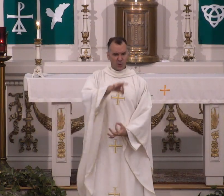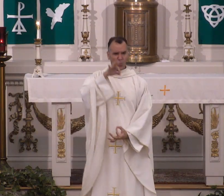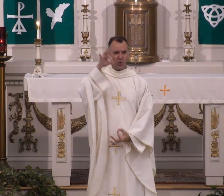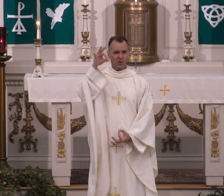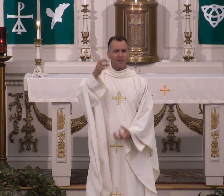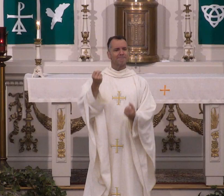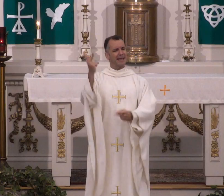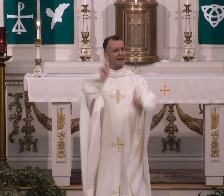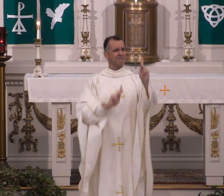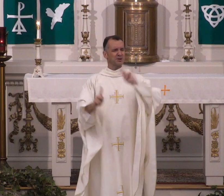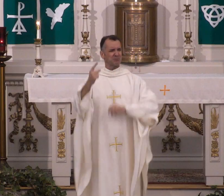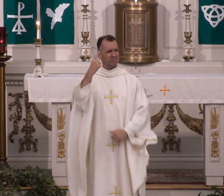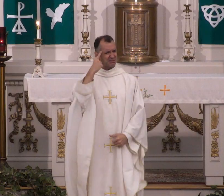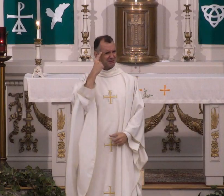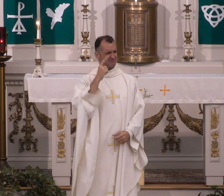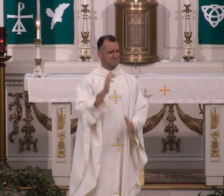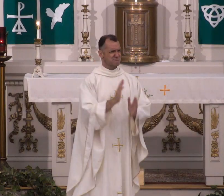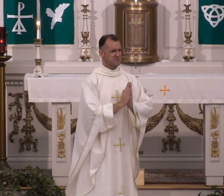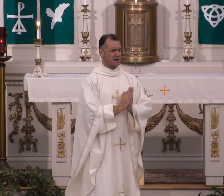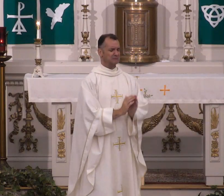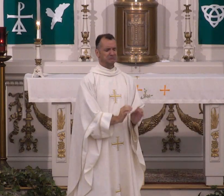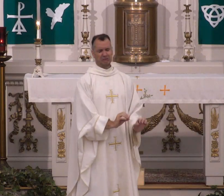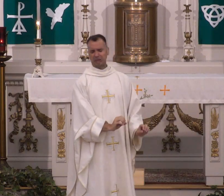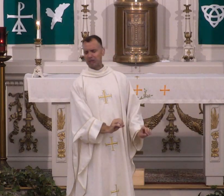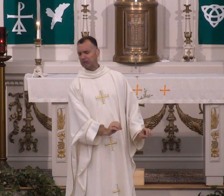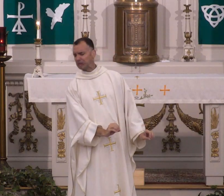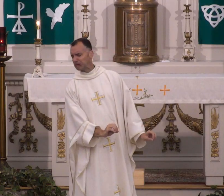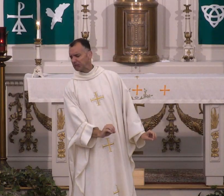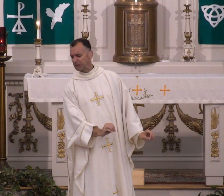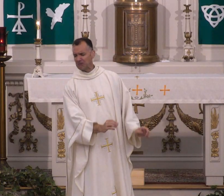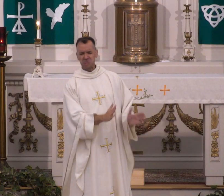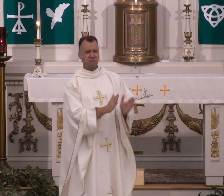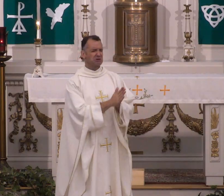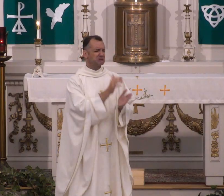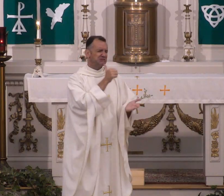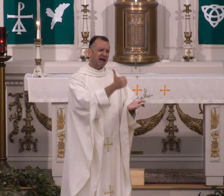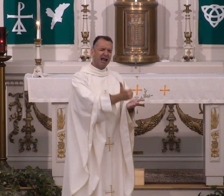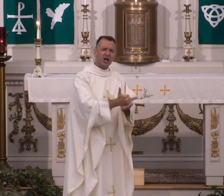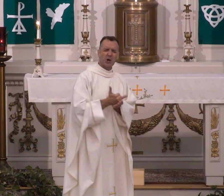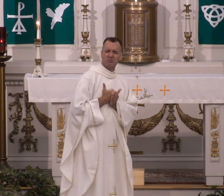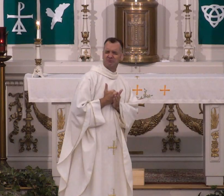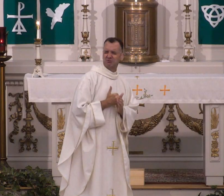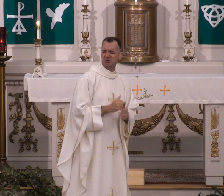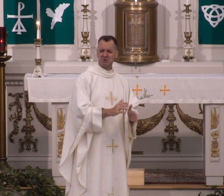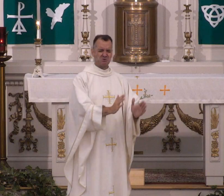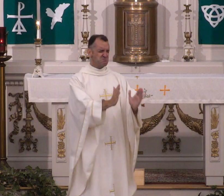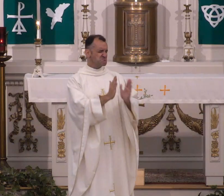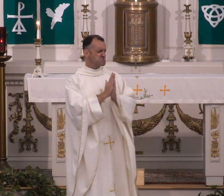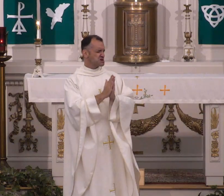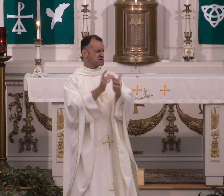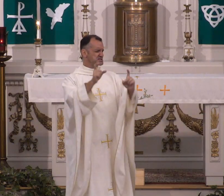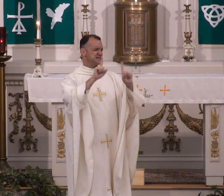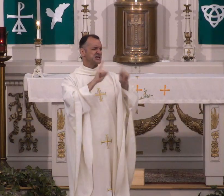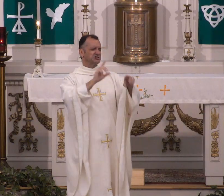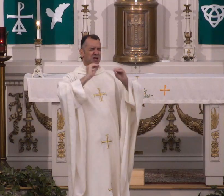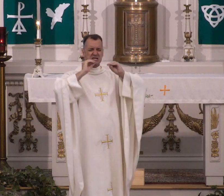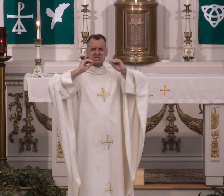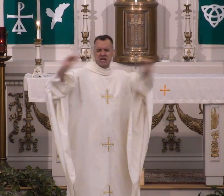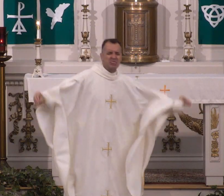And that time of prayer is so important for our souls. You know, many people think that prayer isn't helpful. It's not going